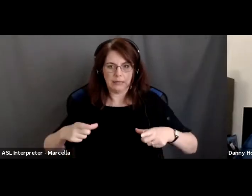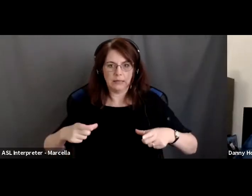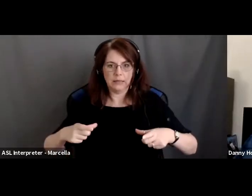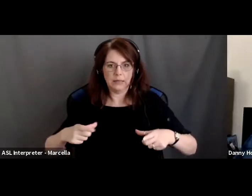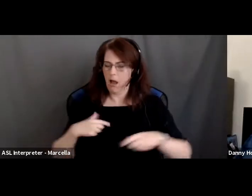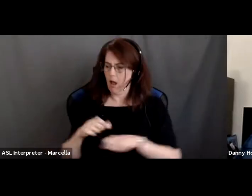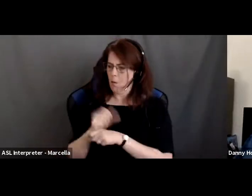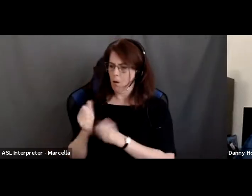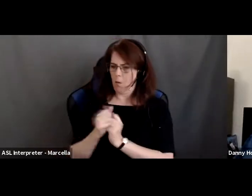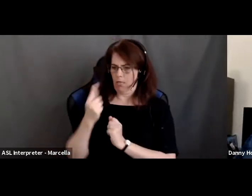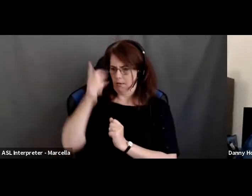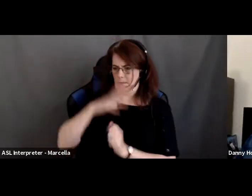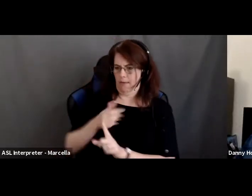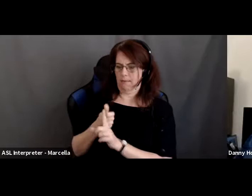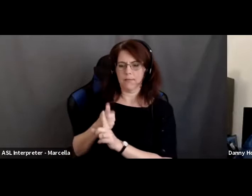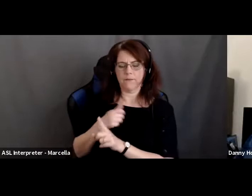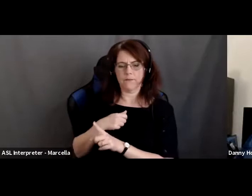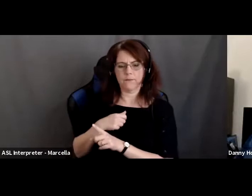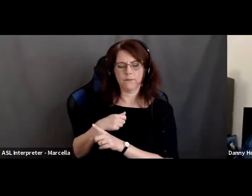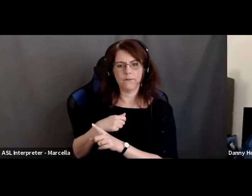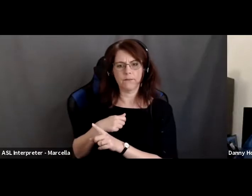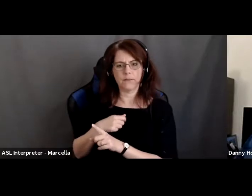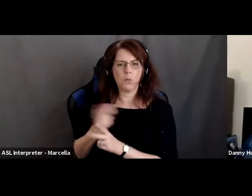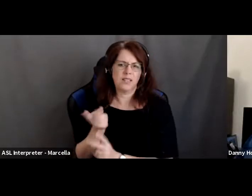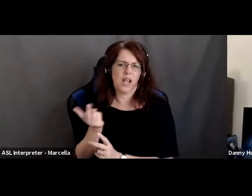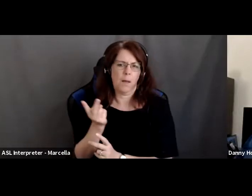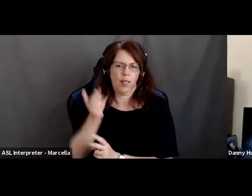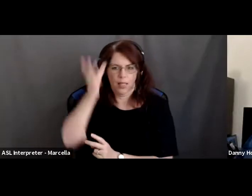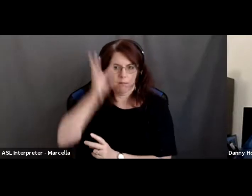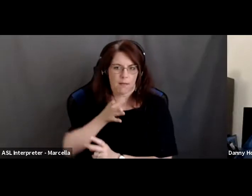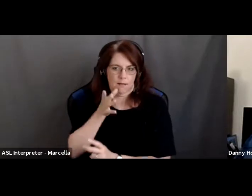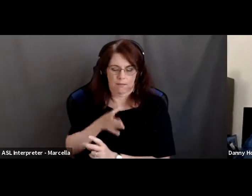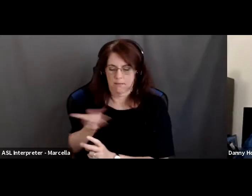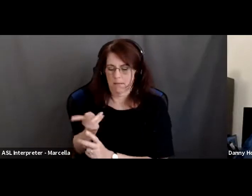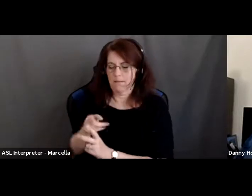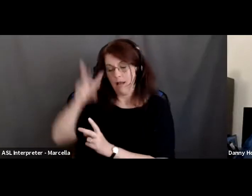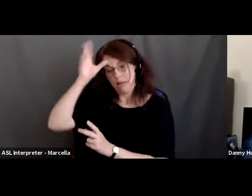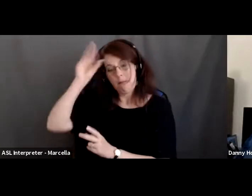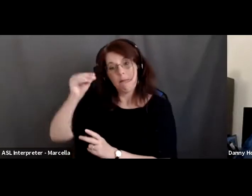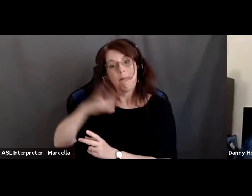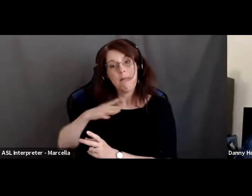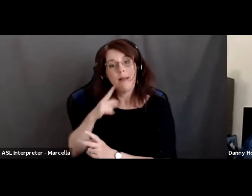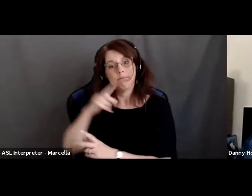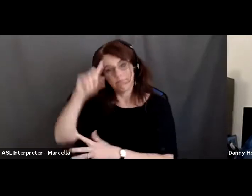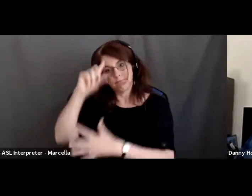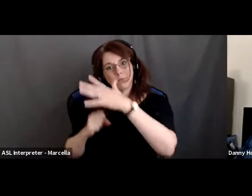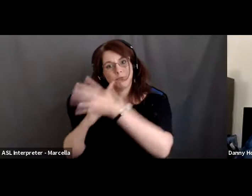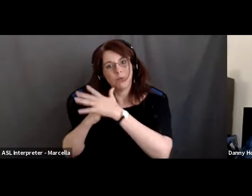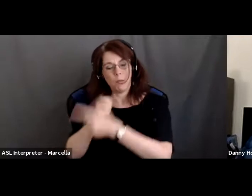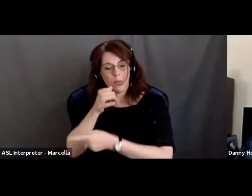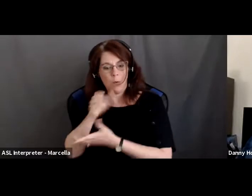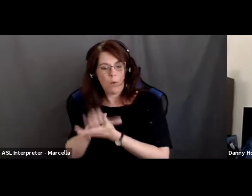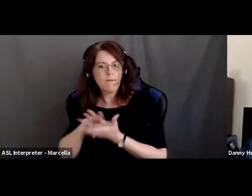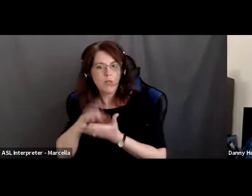with a gentleman who, it was a couple, and the gentleman had had a stroke. And what the wife learned was